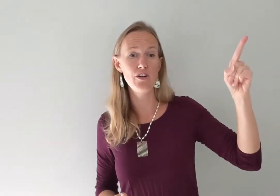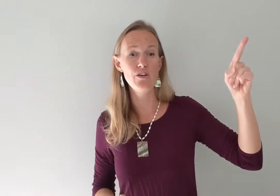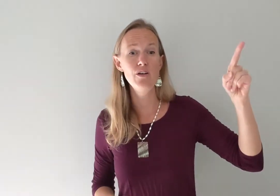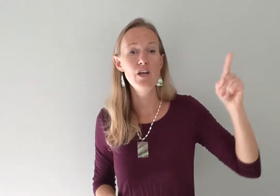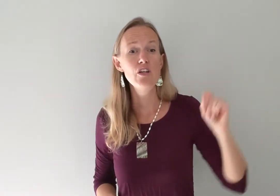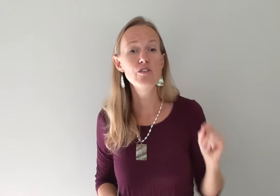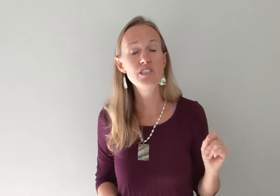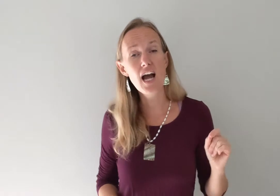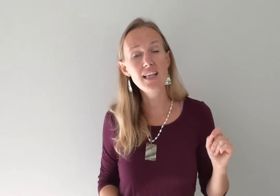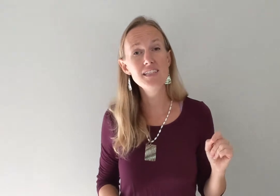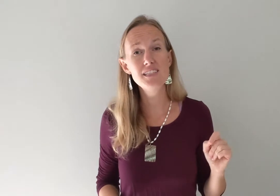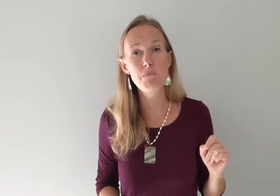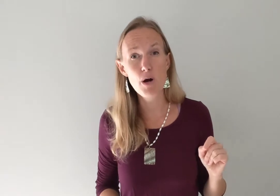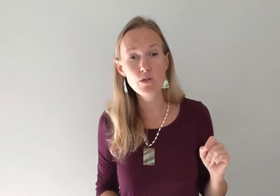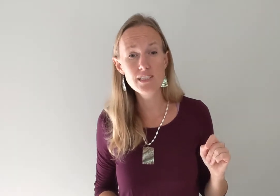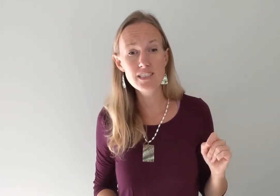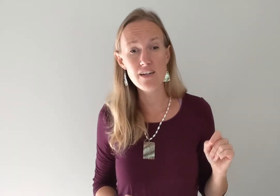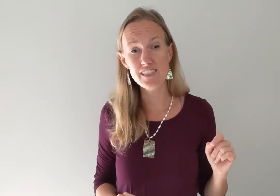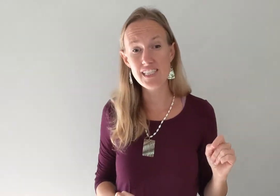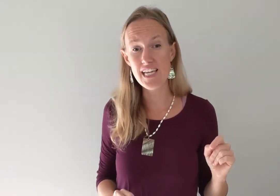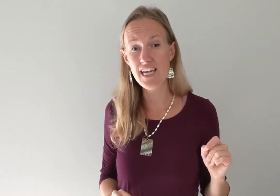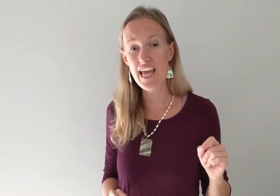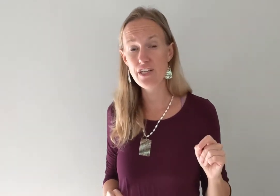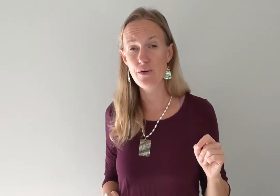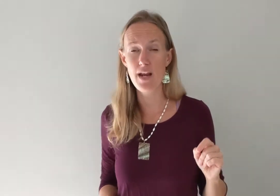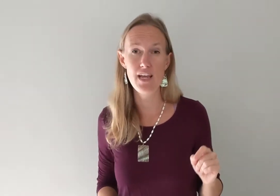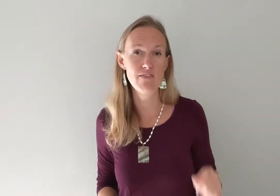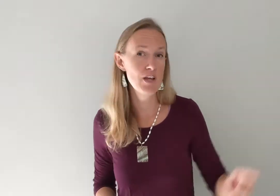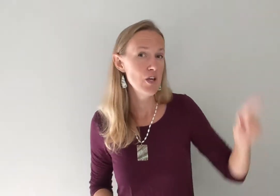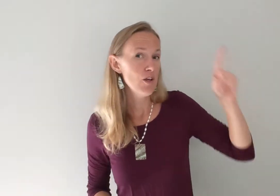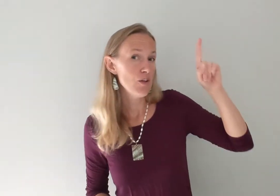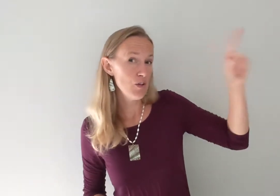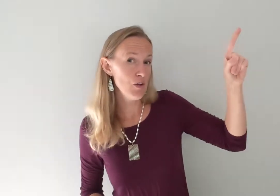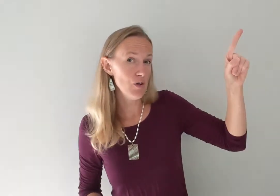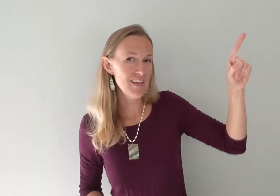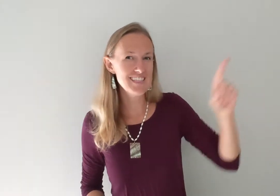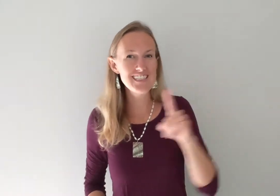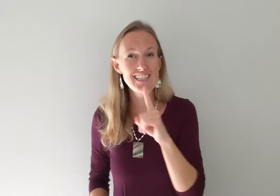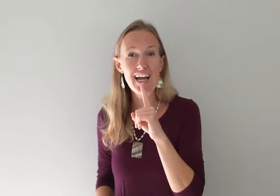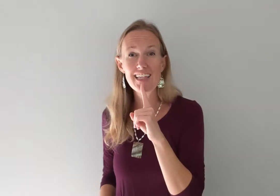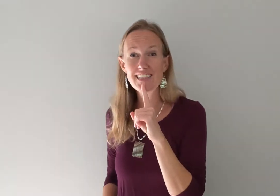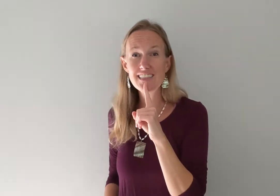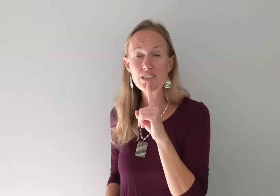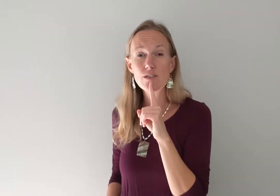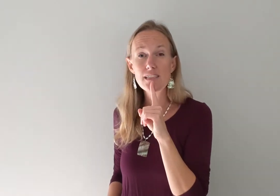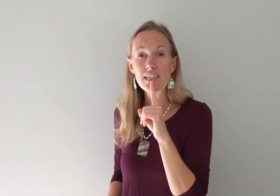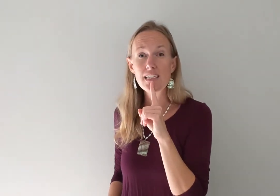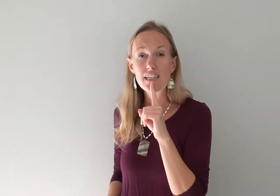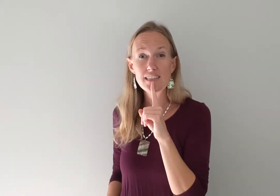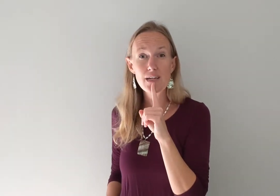you. You silenced the boast of sin and grave. You, and then silence, so it's coming out